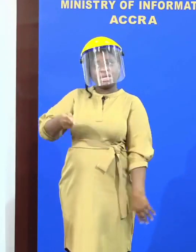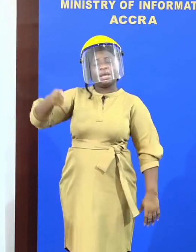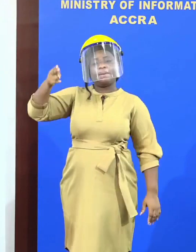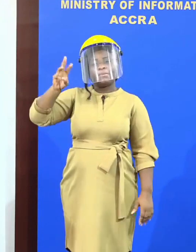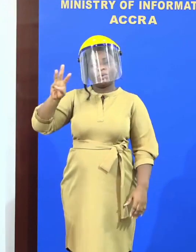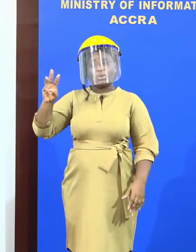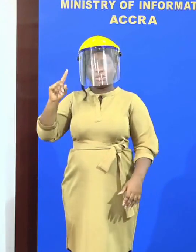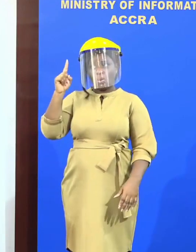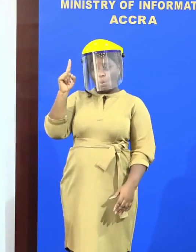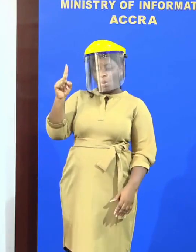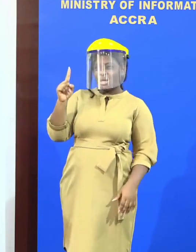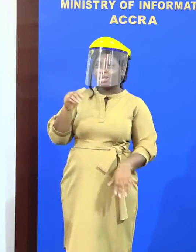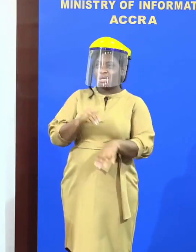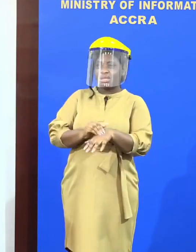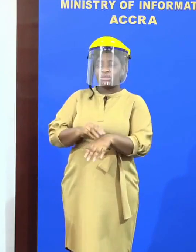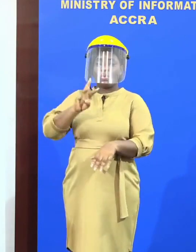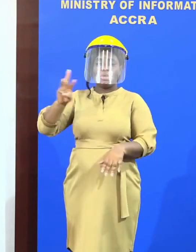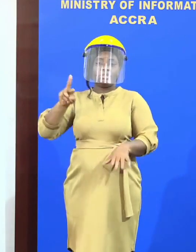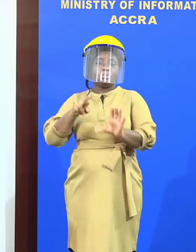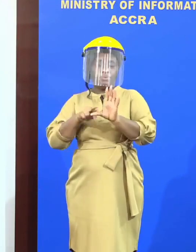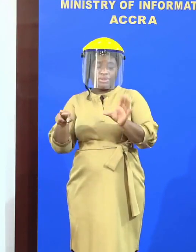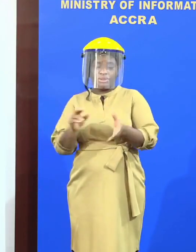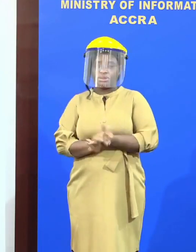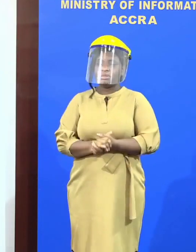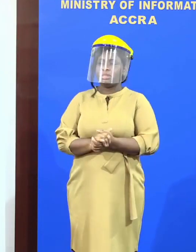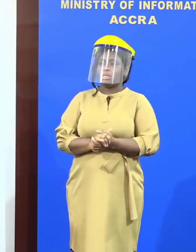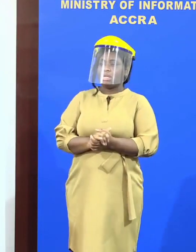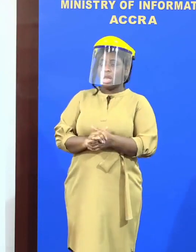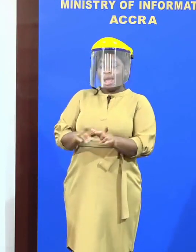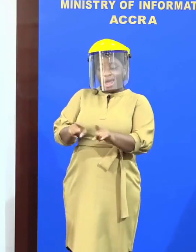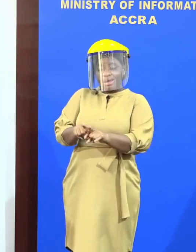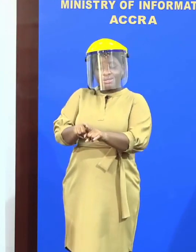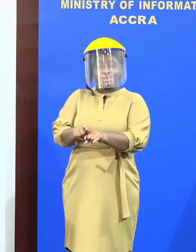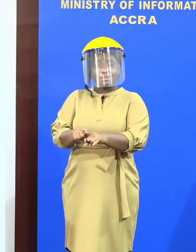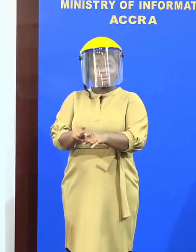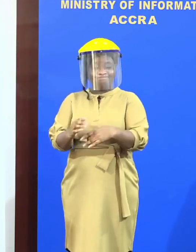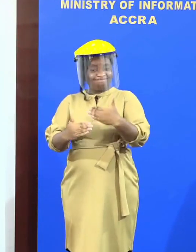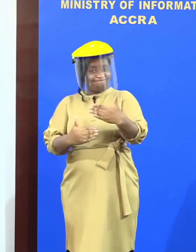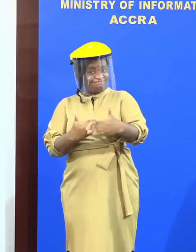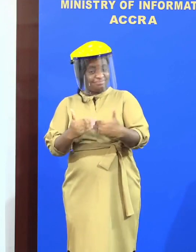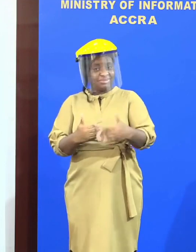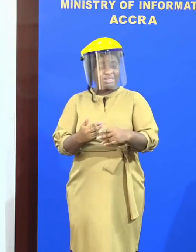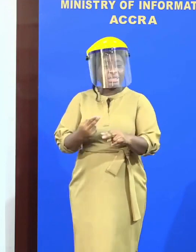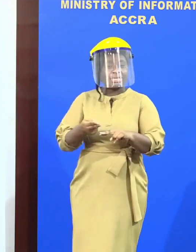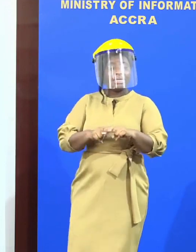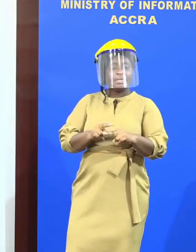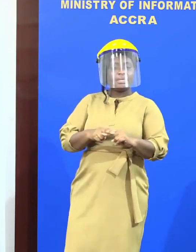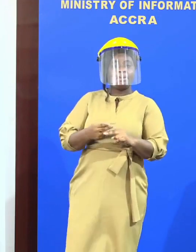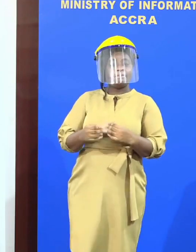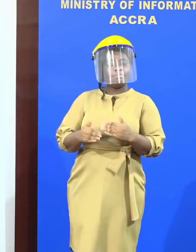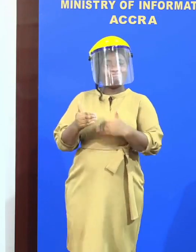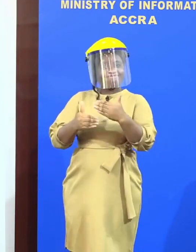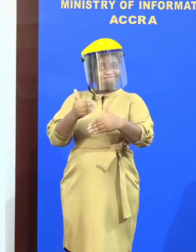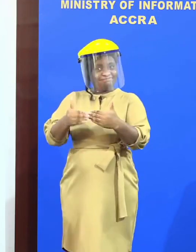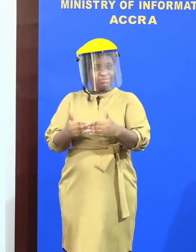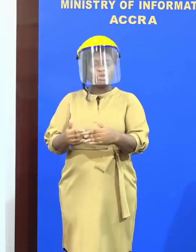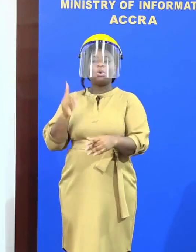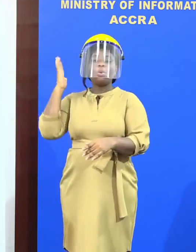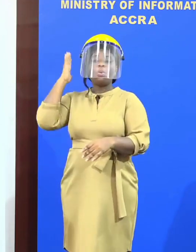1 case in Western region. And as and when the number comes up, we will update it. But this is